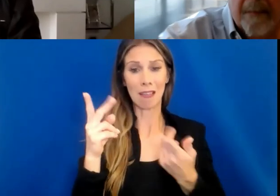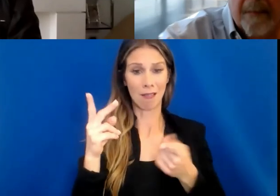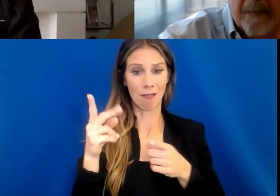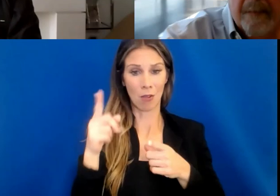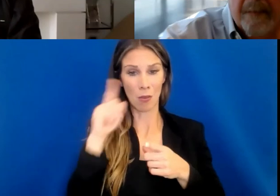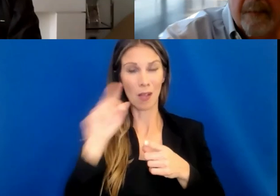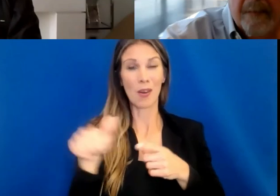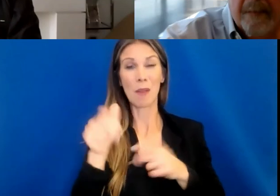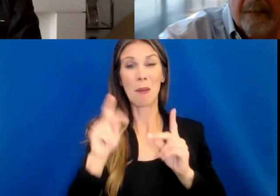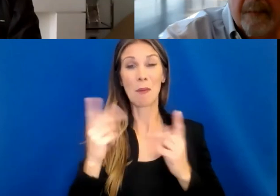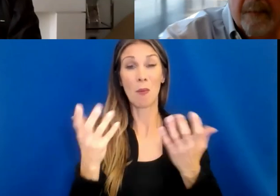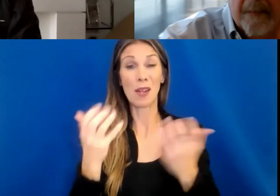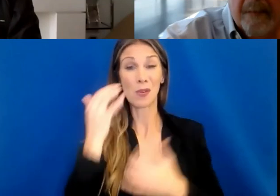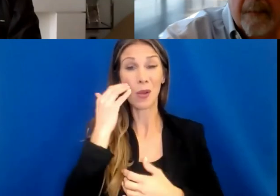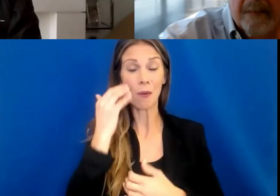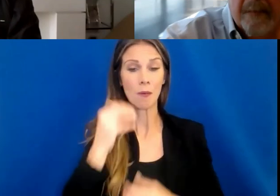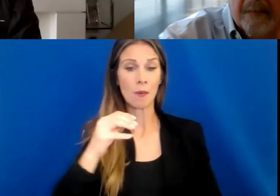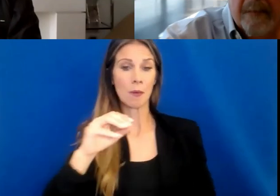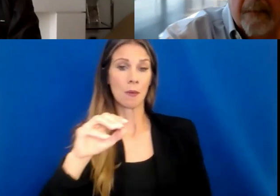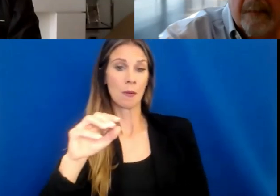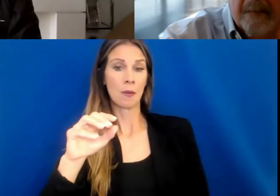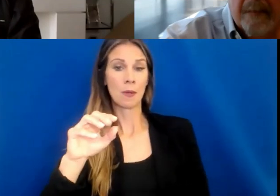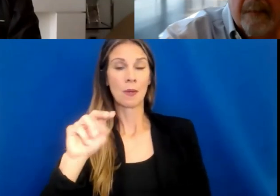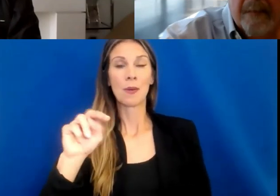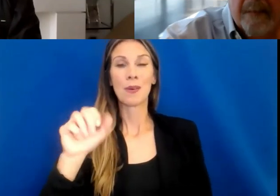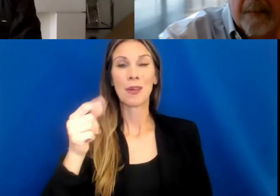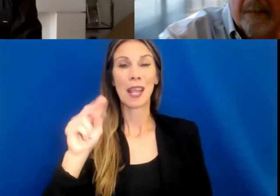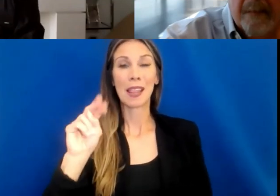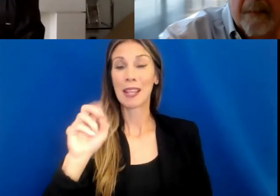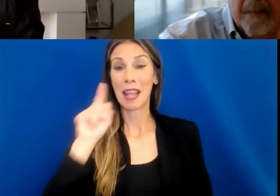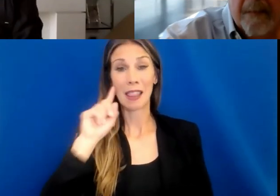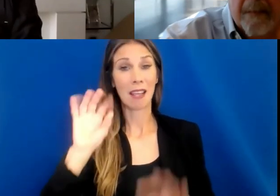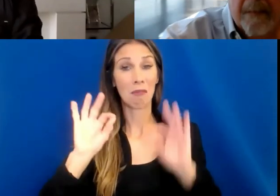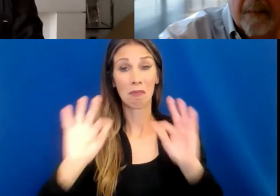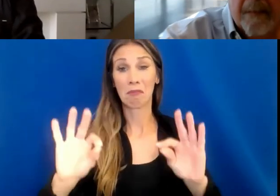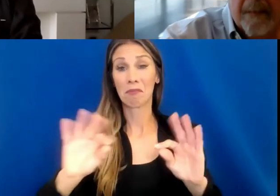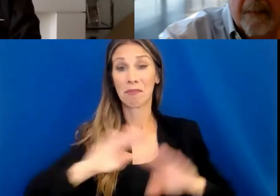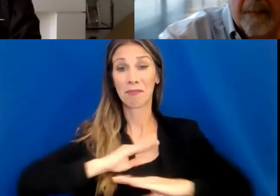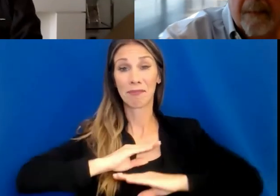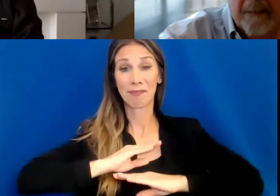I think everything's been addressed quite sufficiently. Okay.